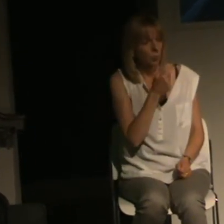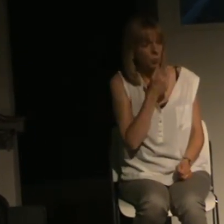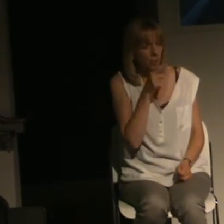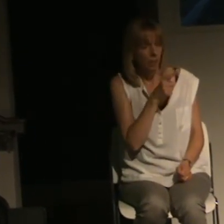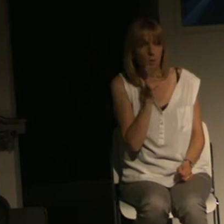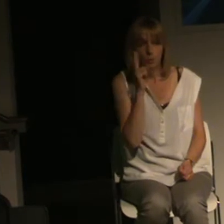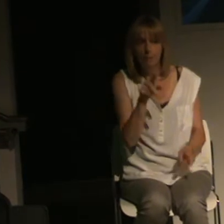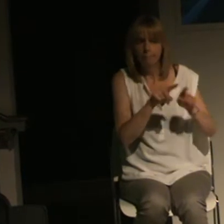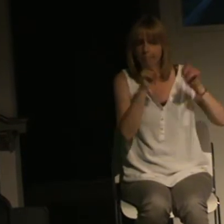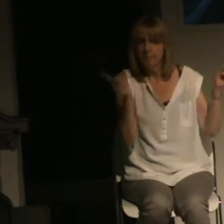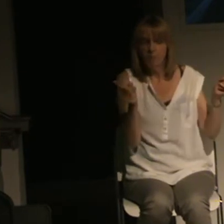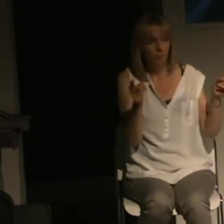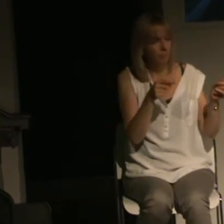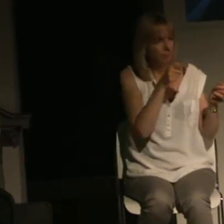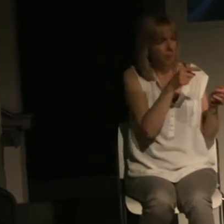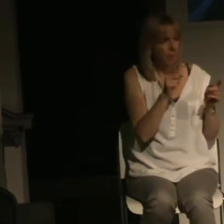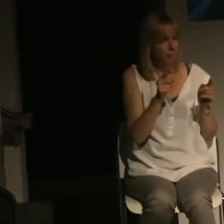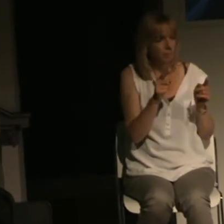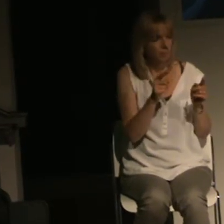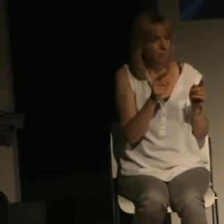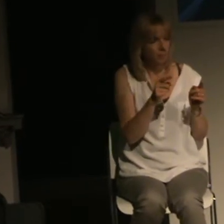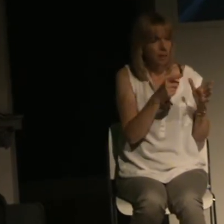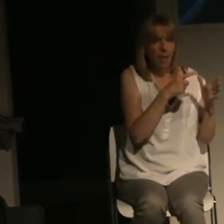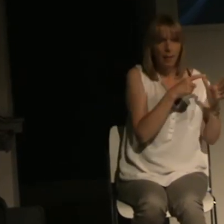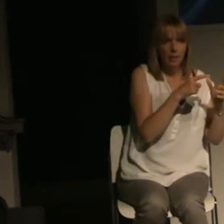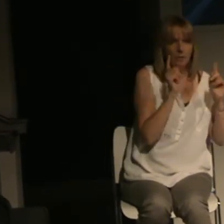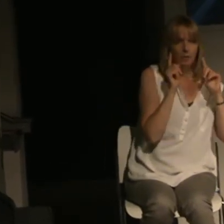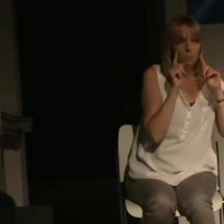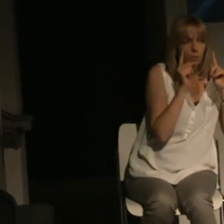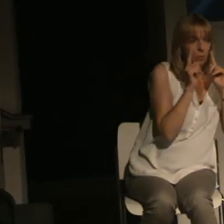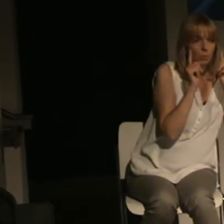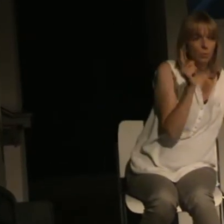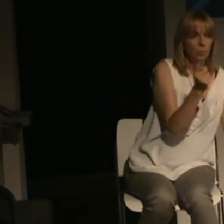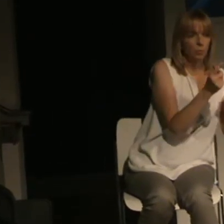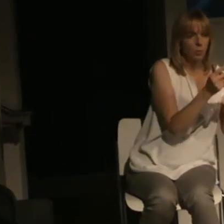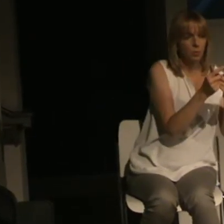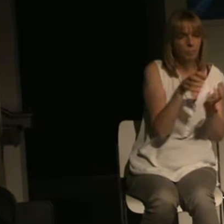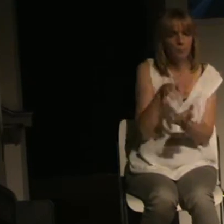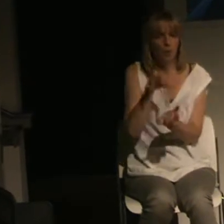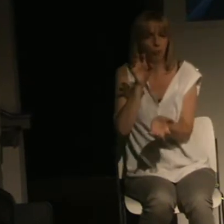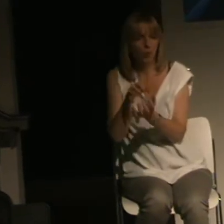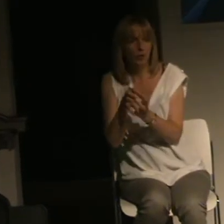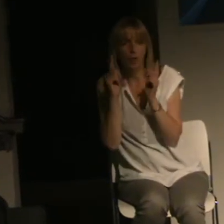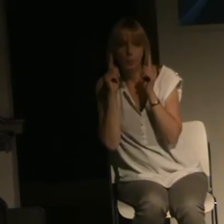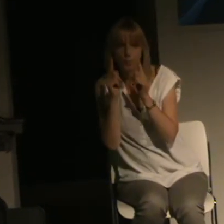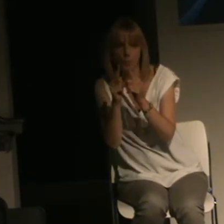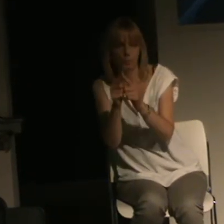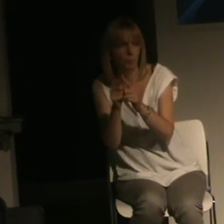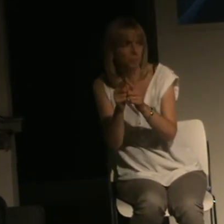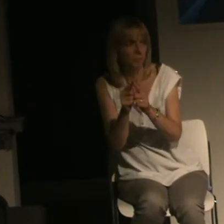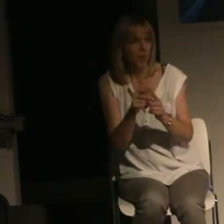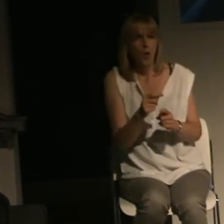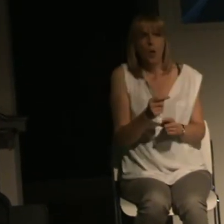Rounded snout in the alligator, pointed snout in the crocodile. So just in case you're wondering, next time something is attacking